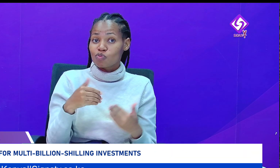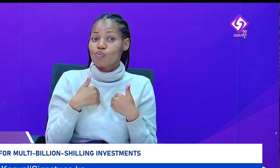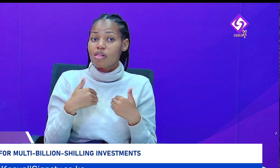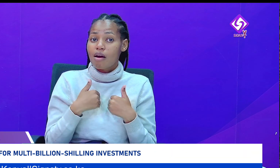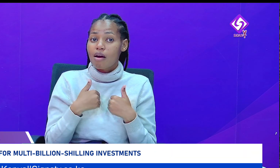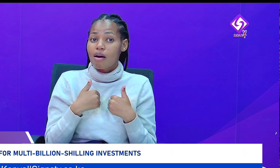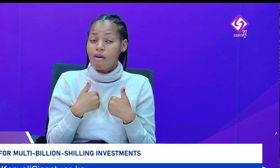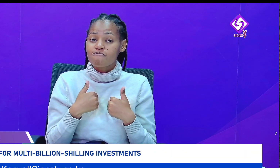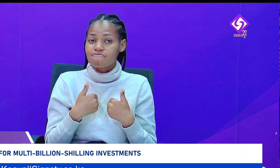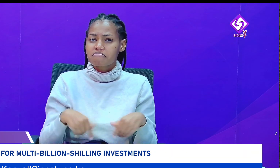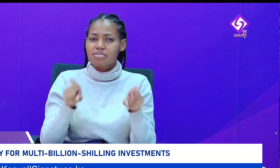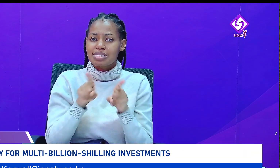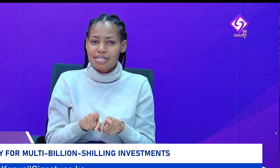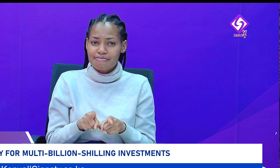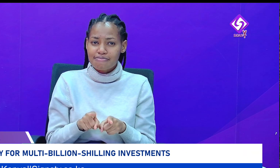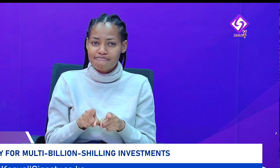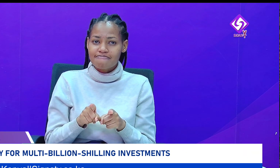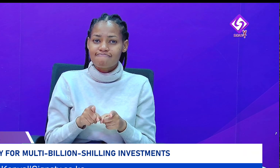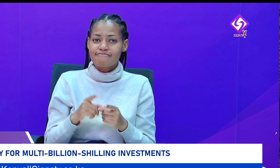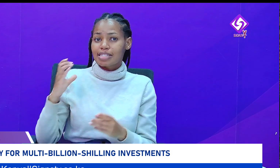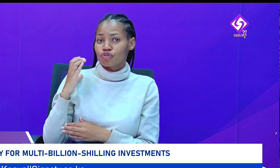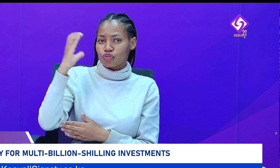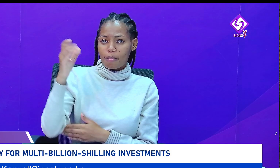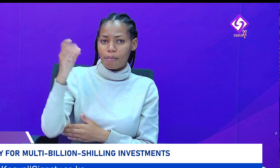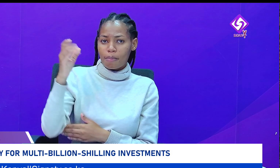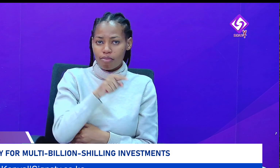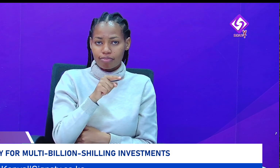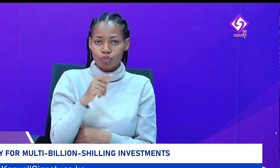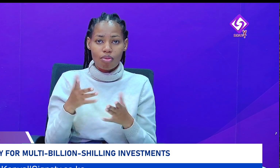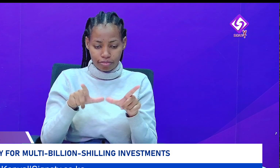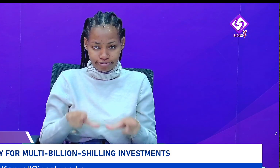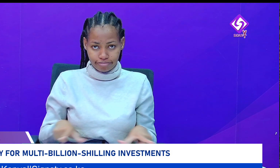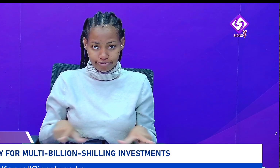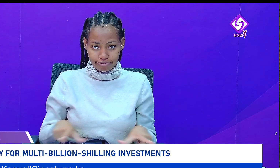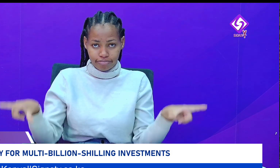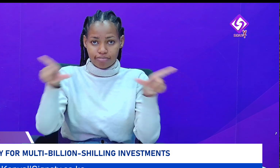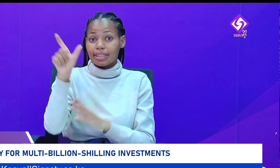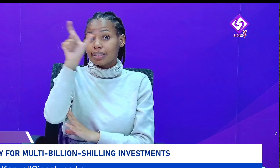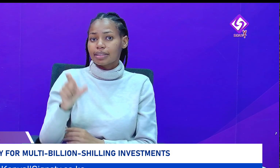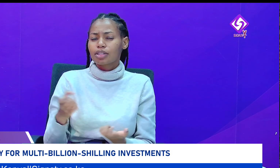Victor Nyaga, who is the chairman of the Lake Region Economic Bloc and CITICO,